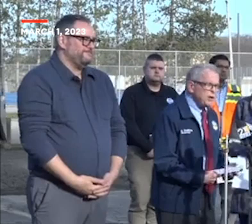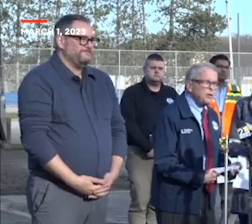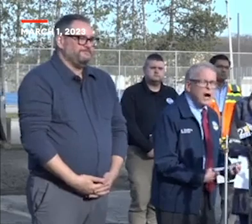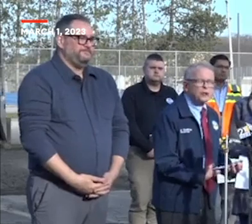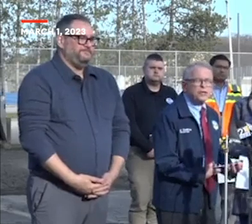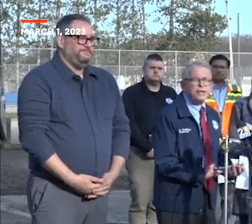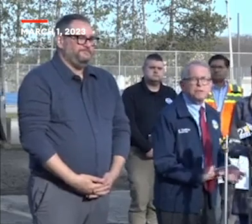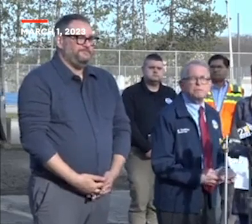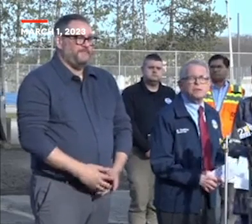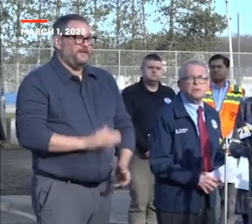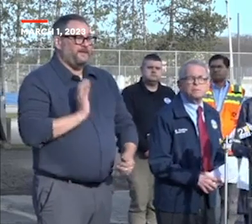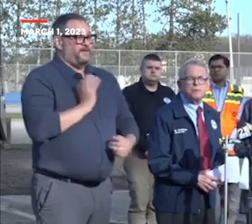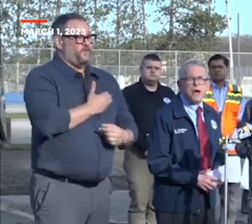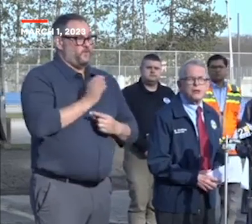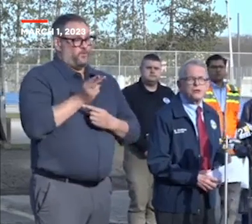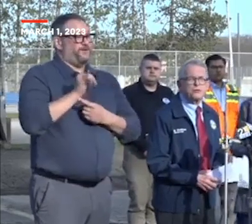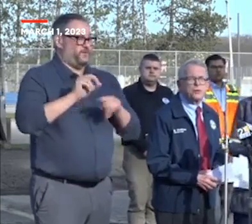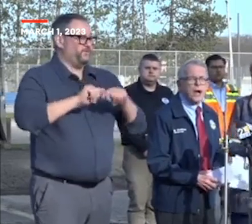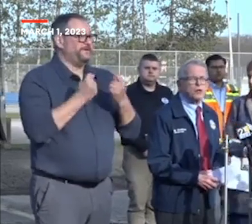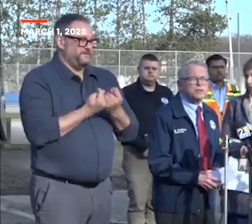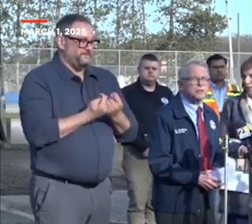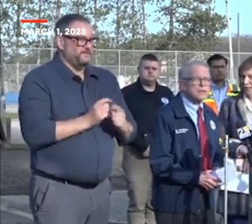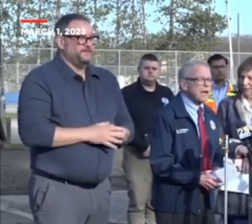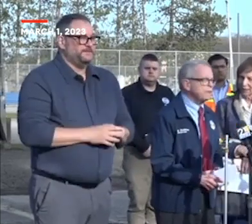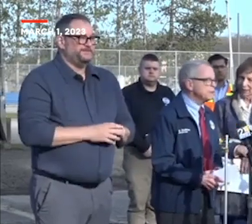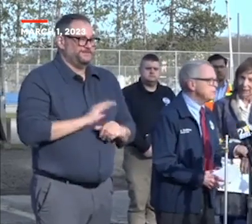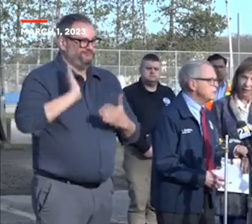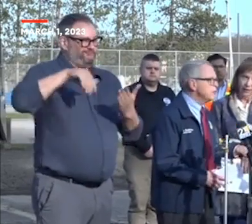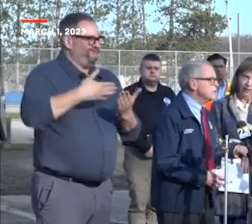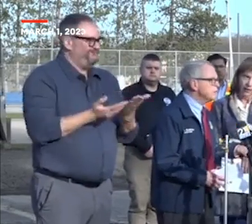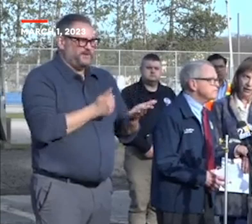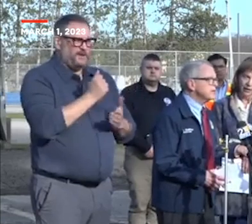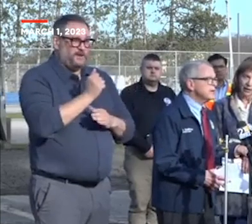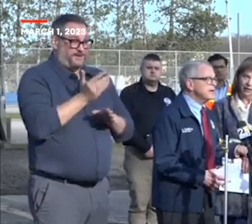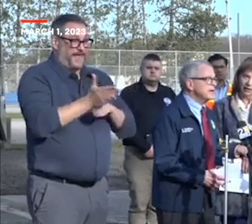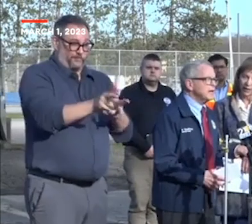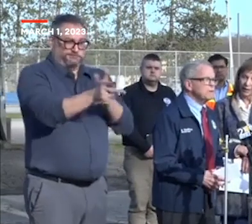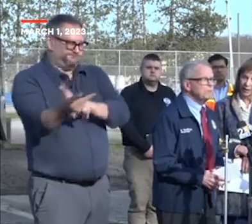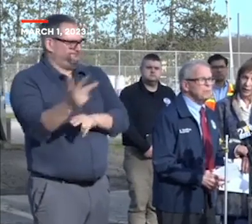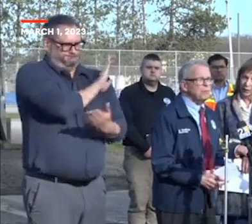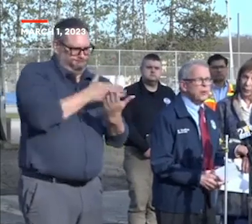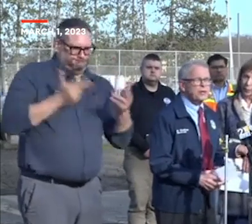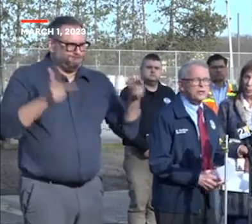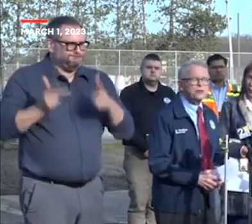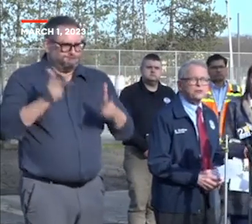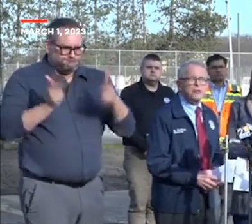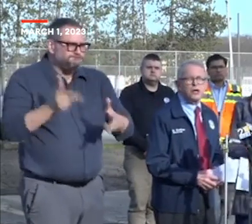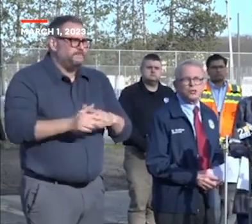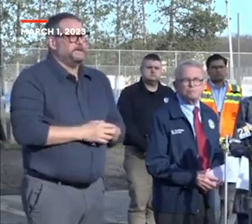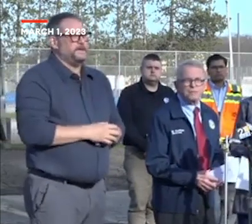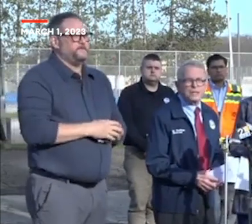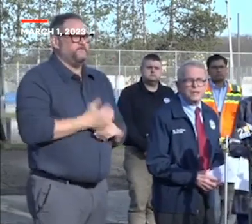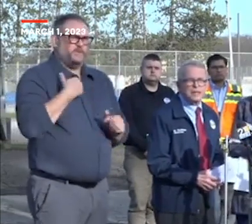Our Ohio team got here just a few hours after the derailment. We continue to